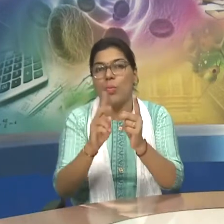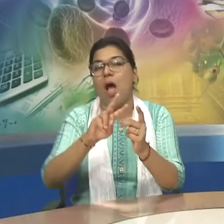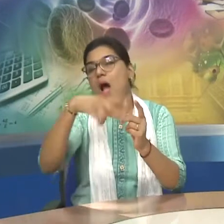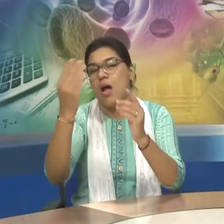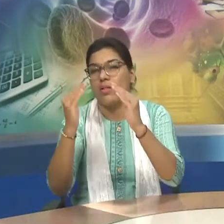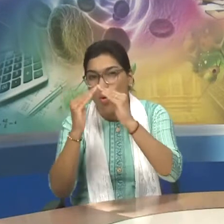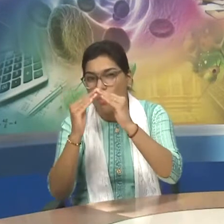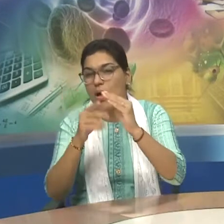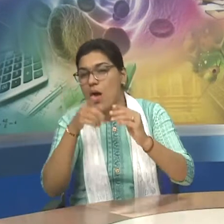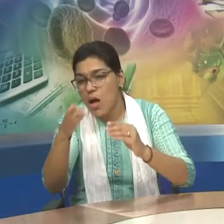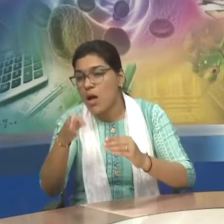survival